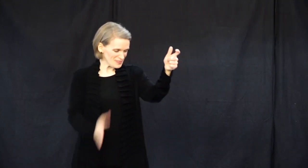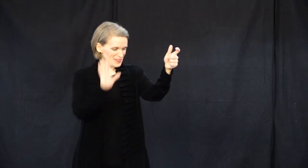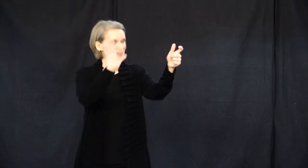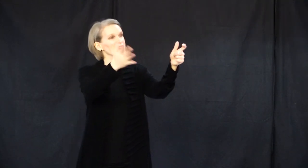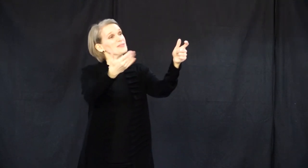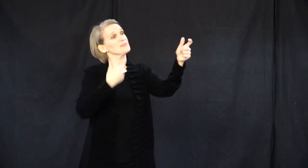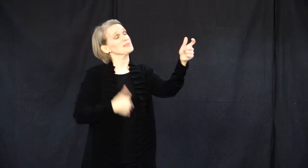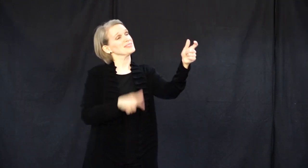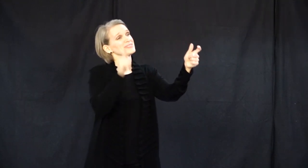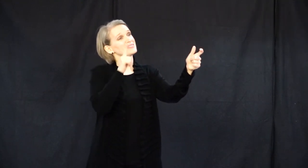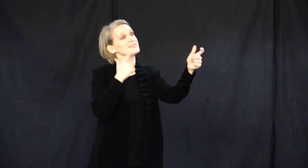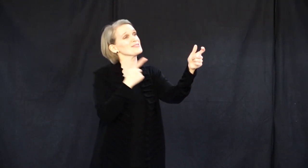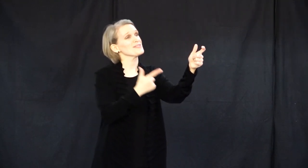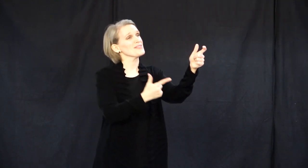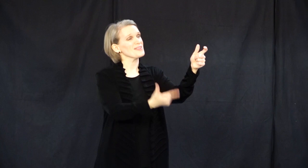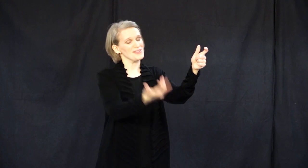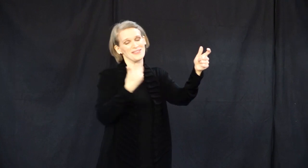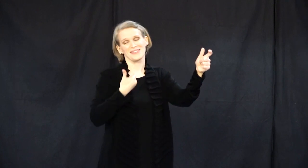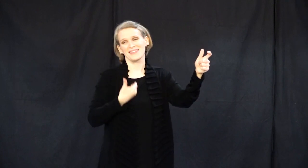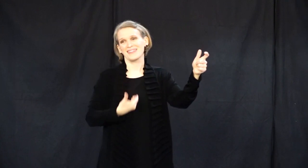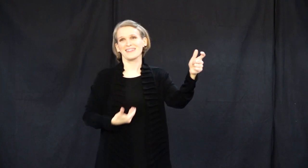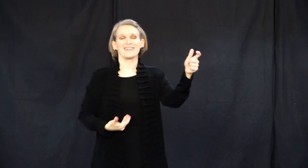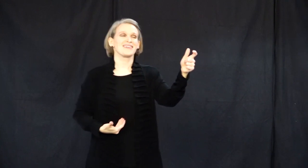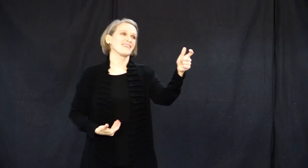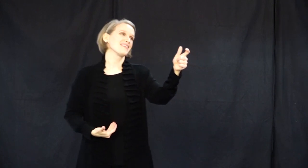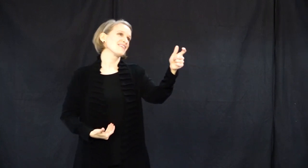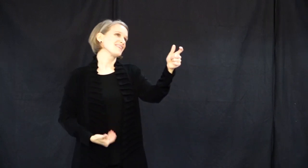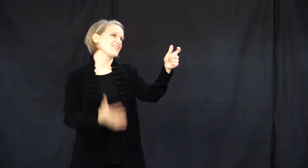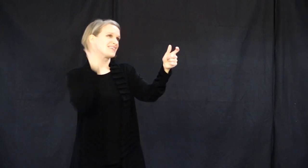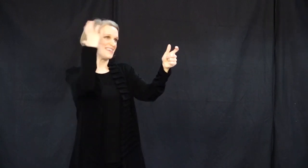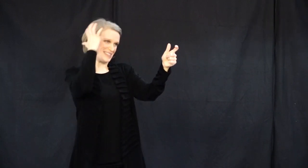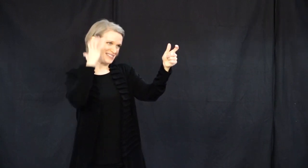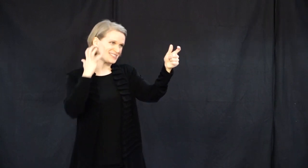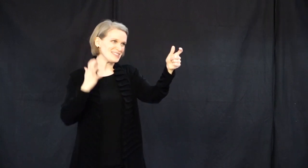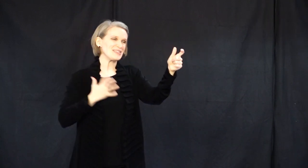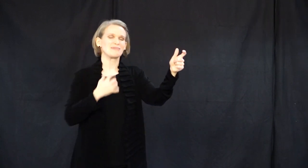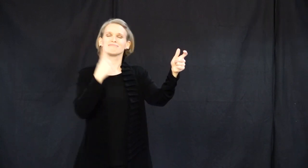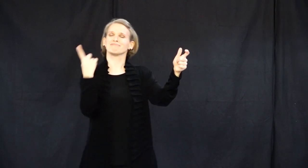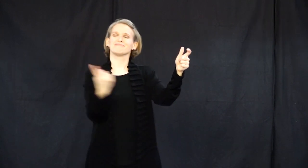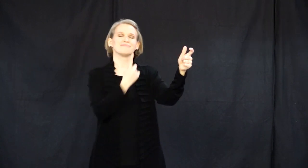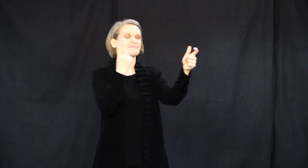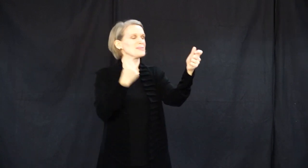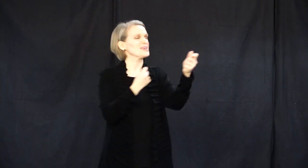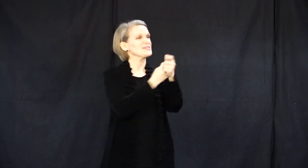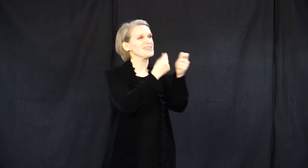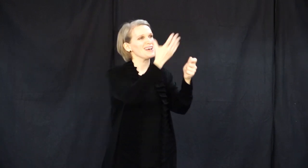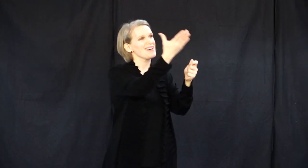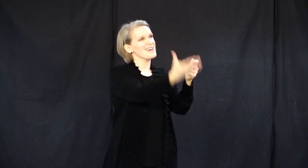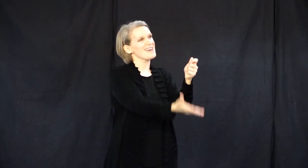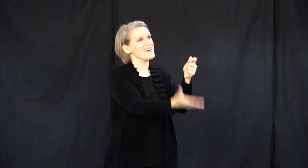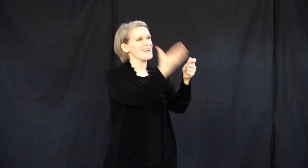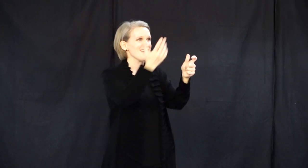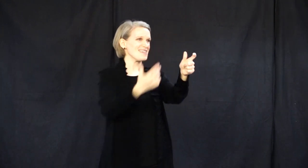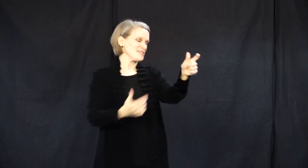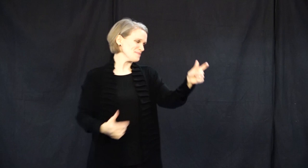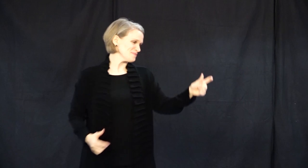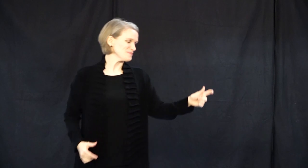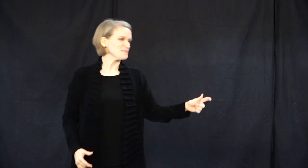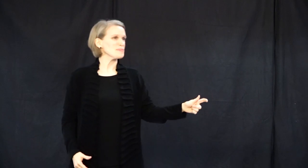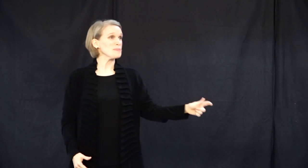bride. from your sister, Angelica, Angelica, who is always by your side,